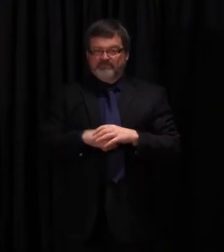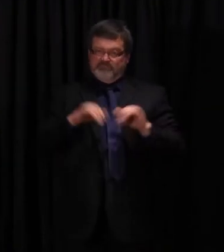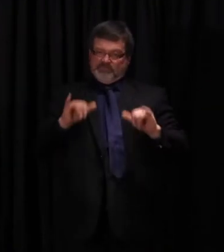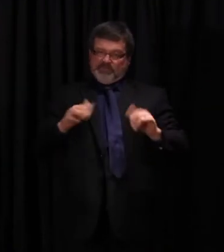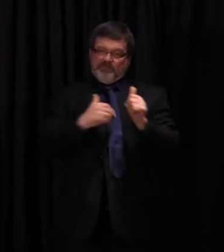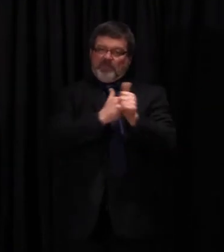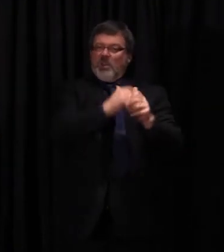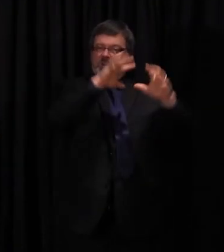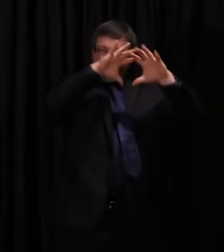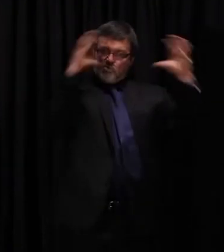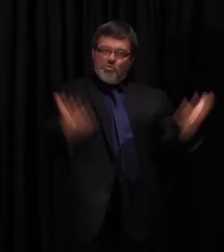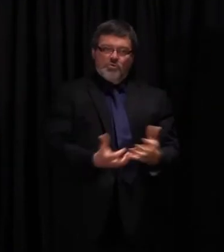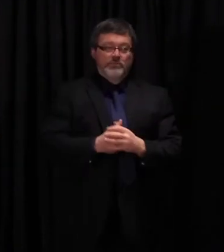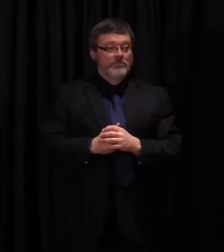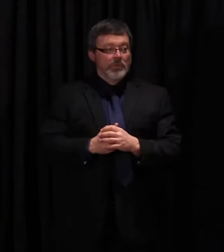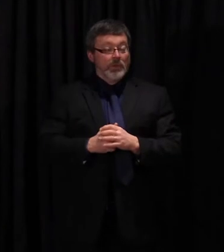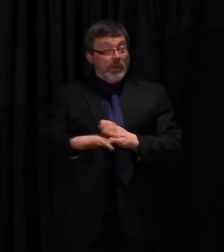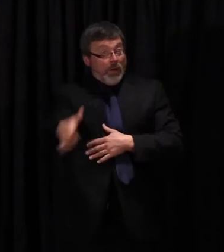But here's the good news.